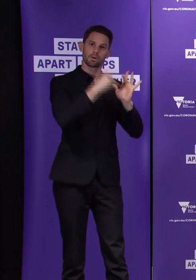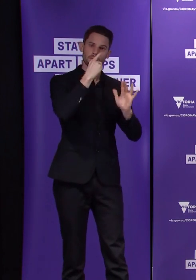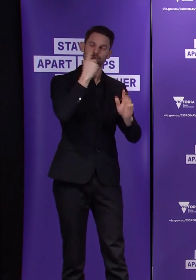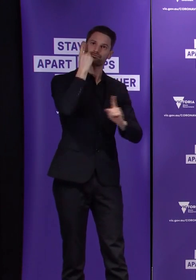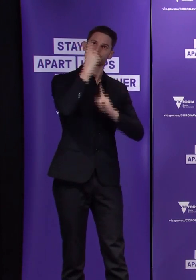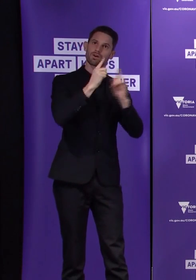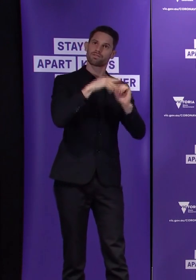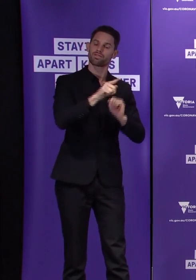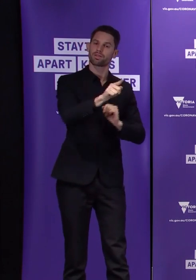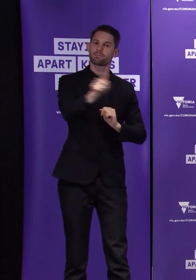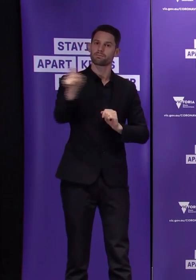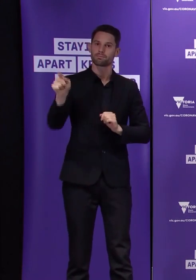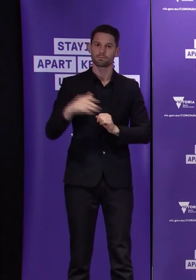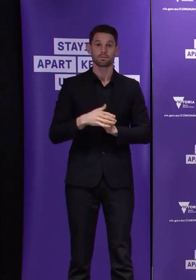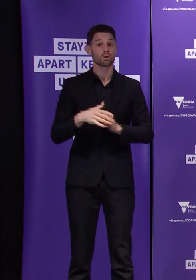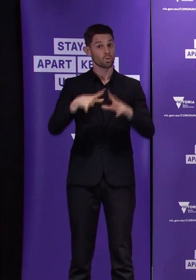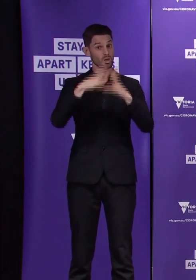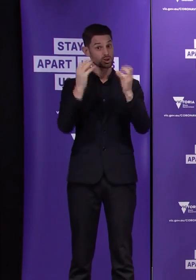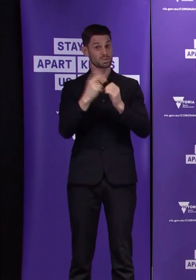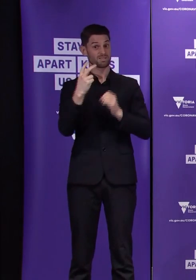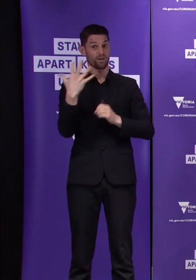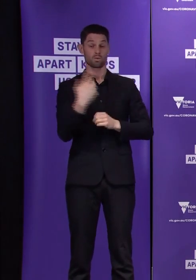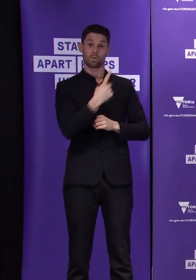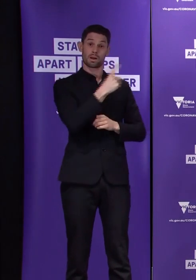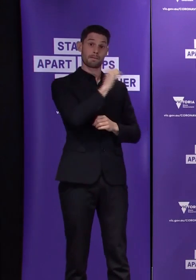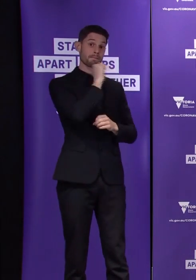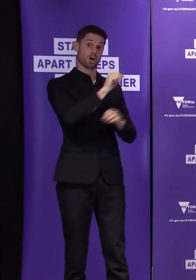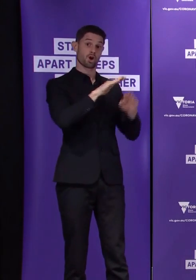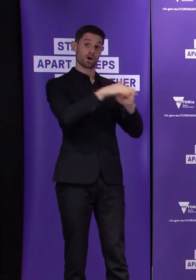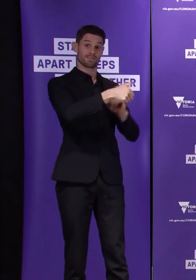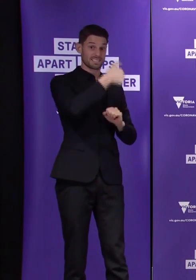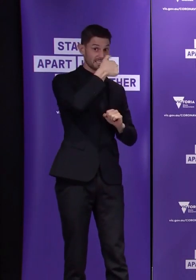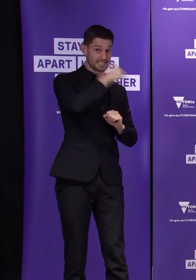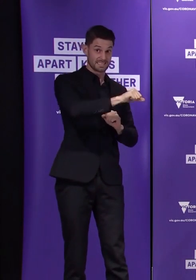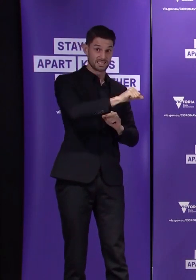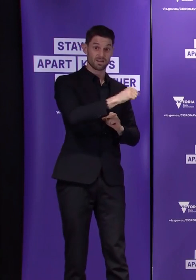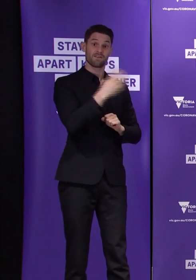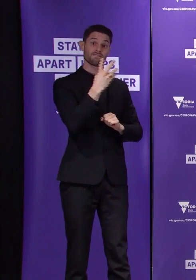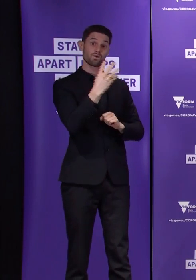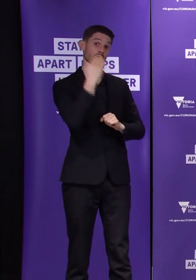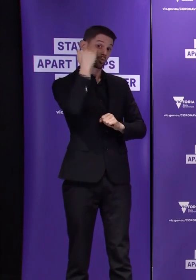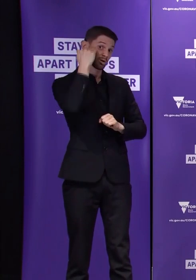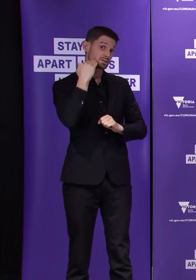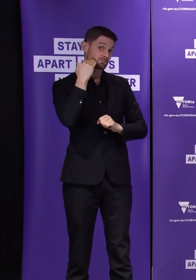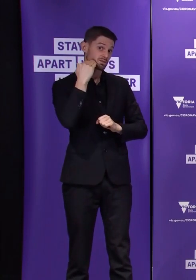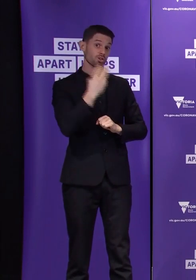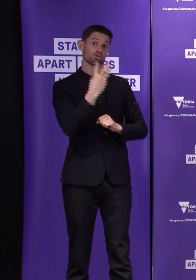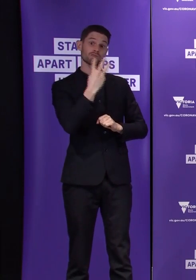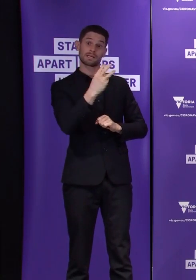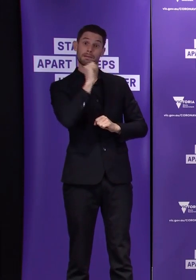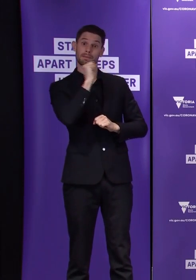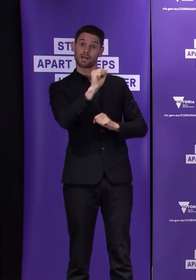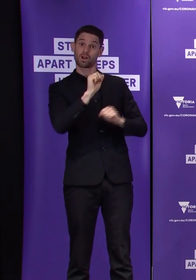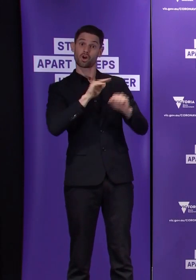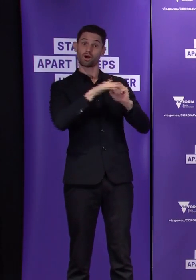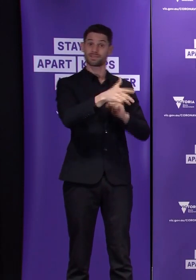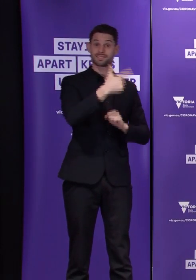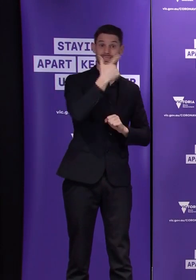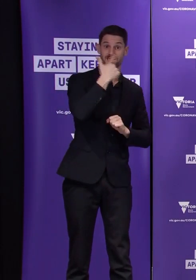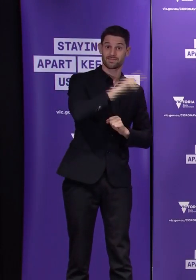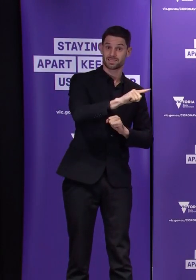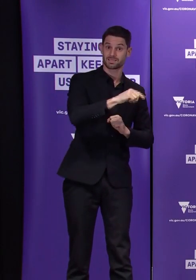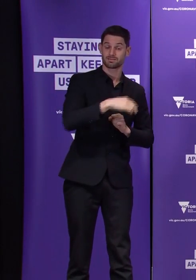of breakdown, one male in their 60s, 4 females and 3 males in their